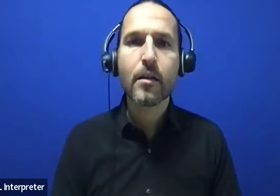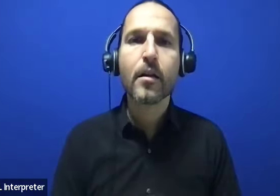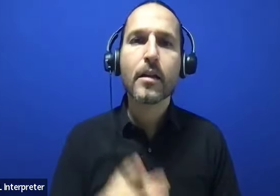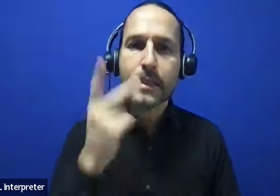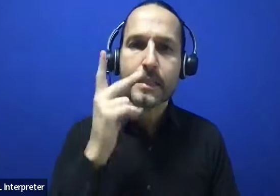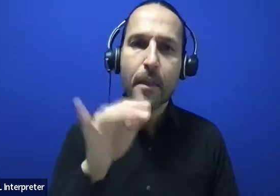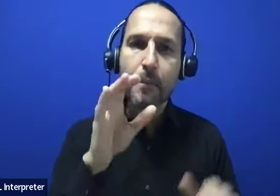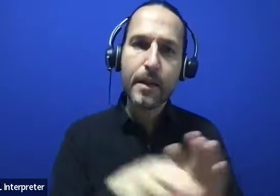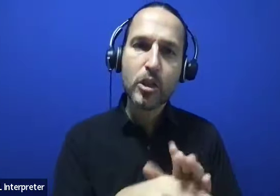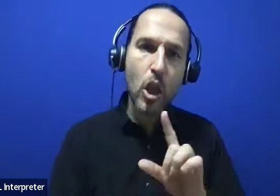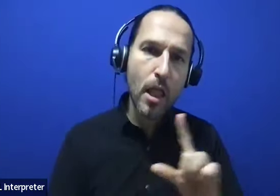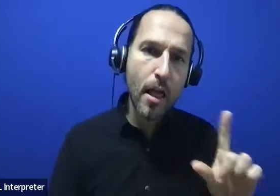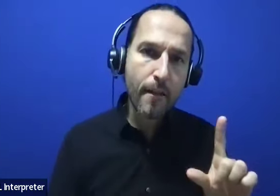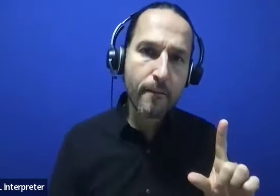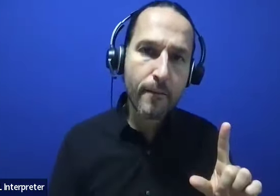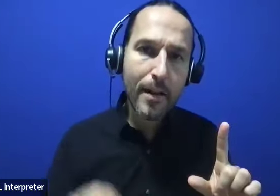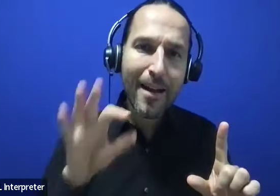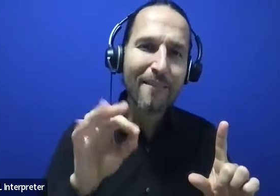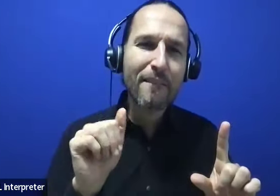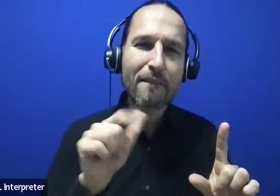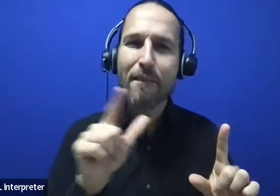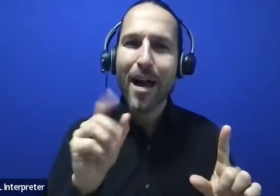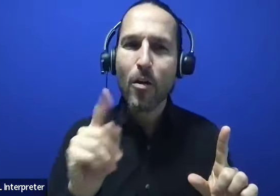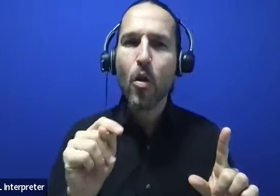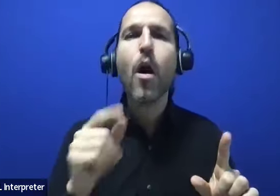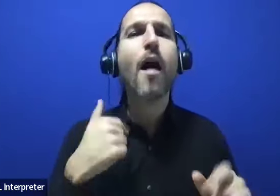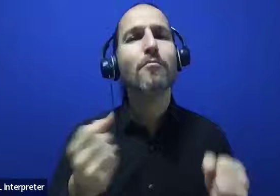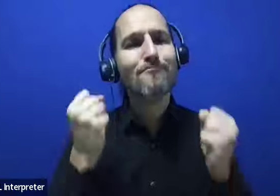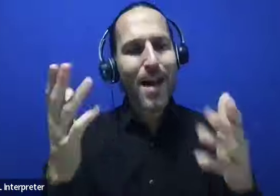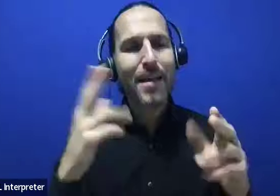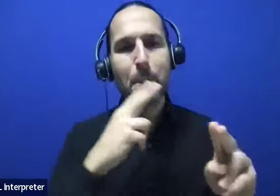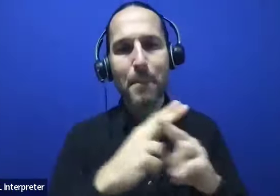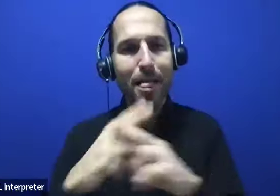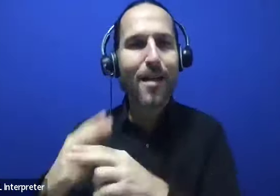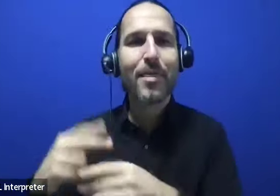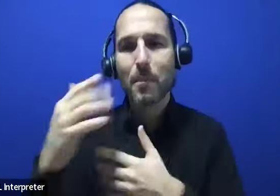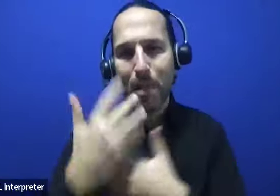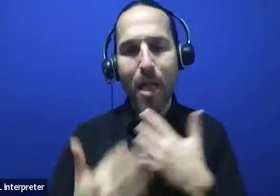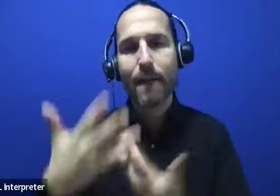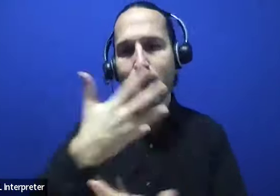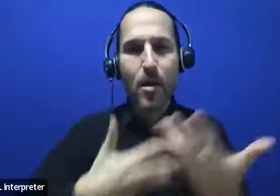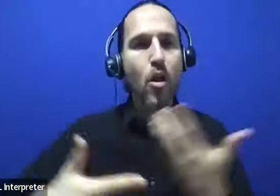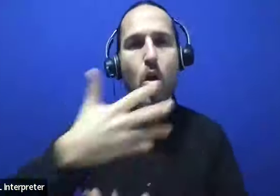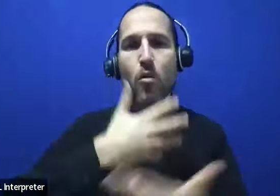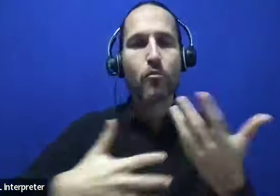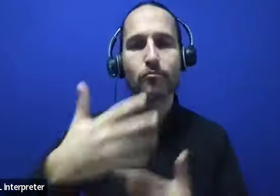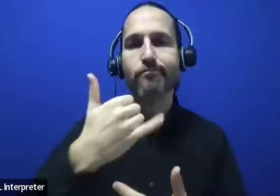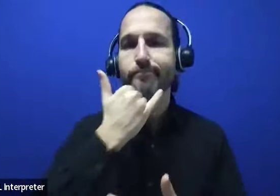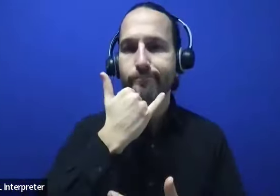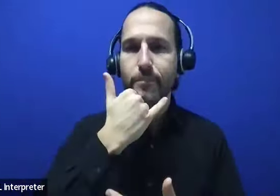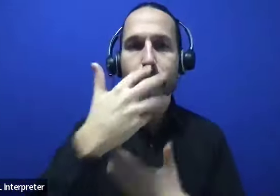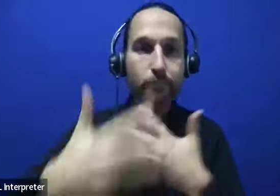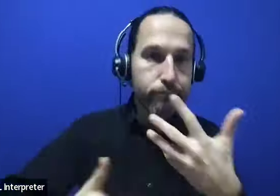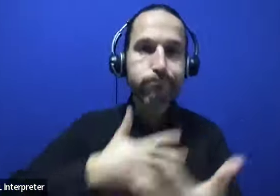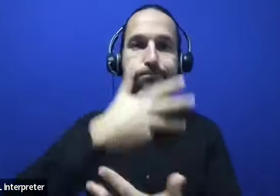left has many blockages and blood flowing the wrong way. It